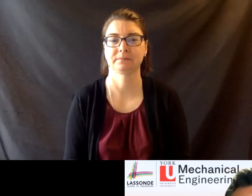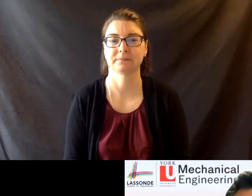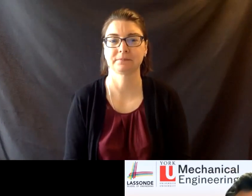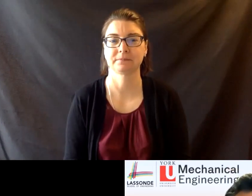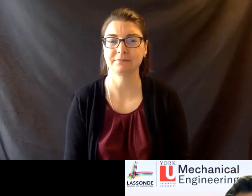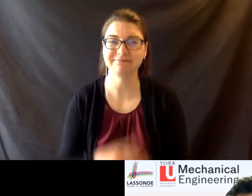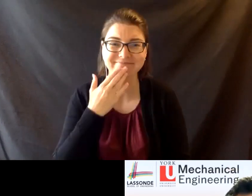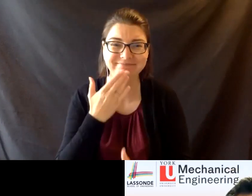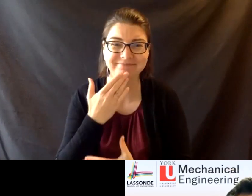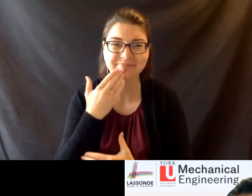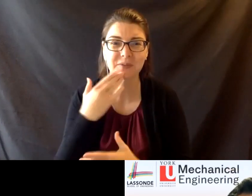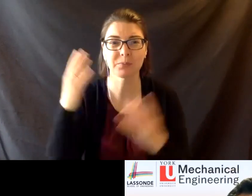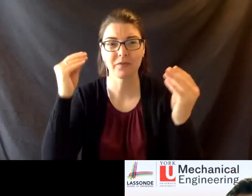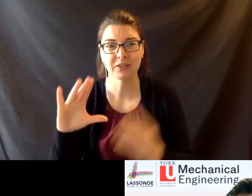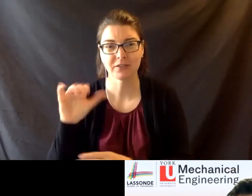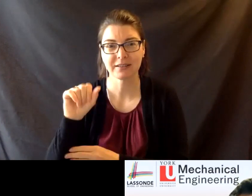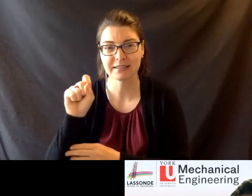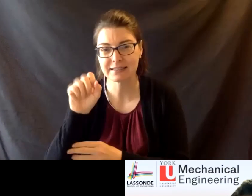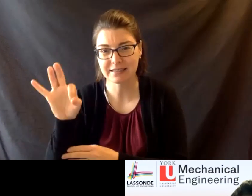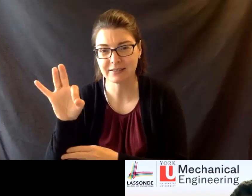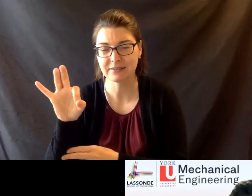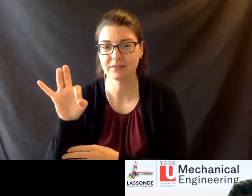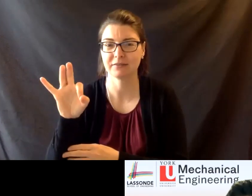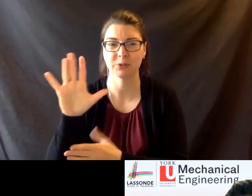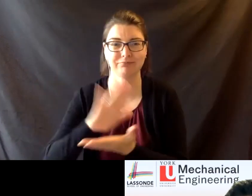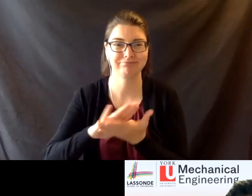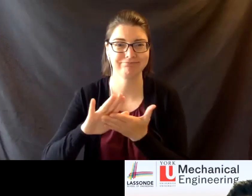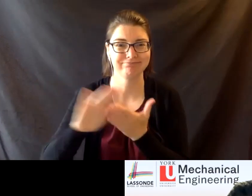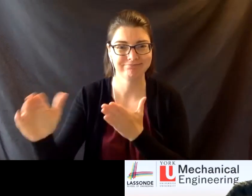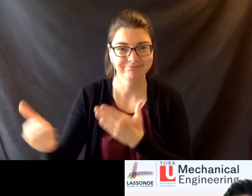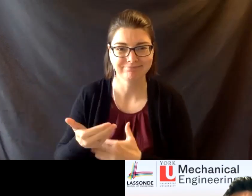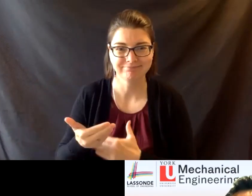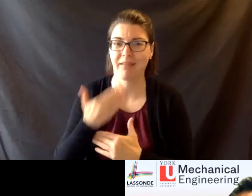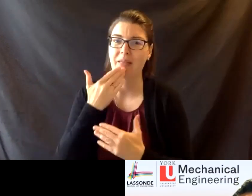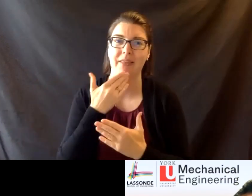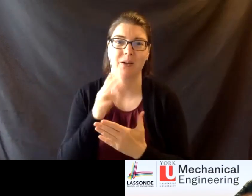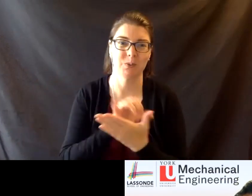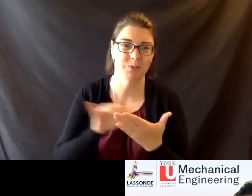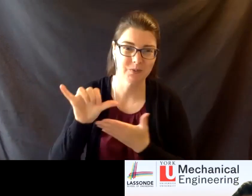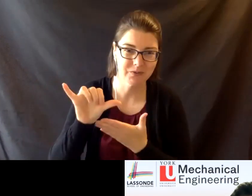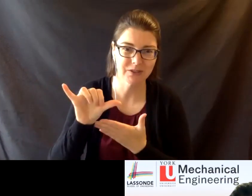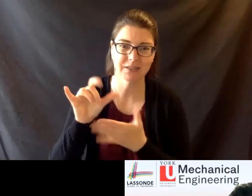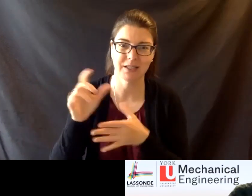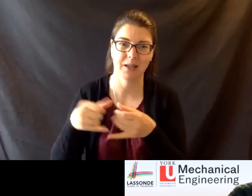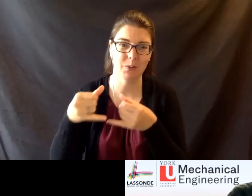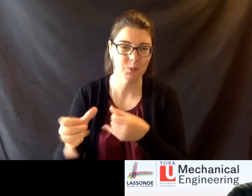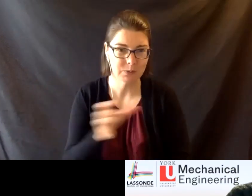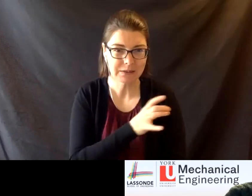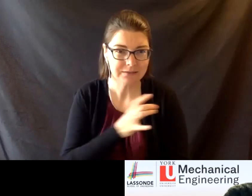Thank you, Professor Asif, for the kind introduction. And thank you, York University and the Awards Committee